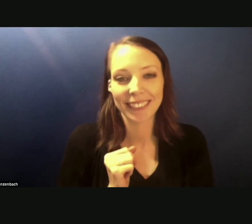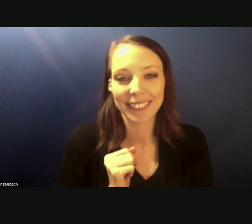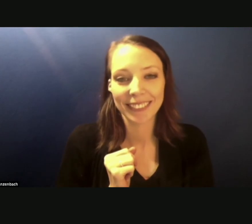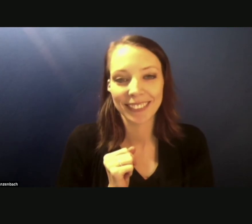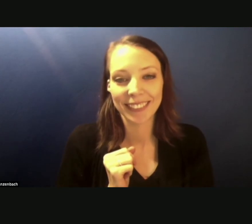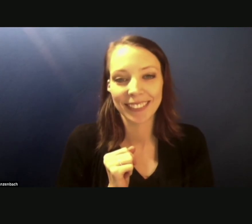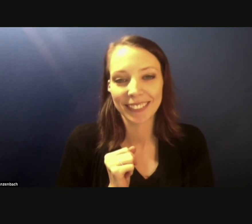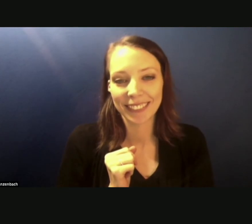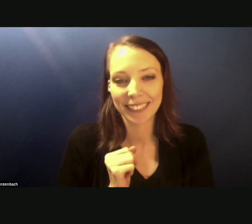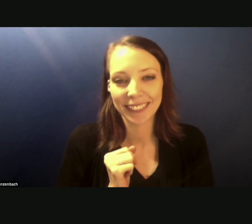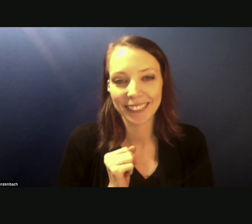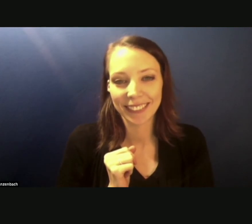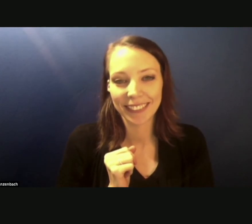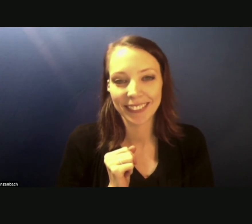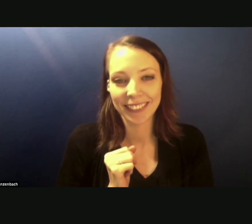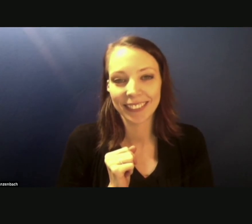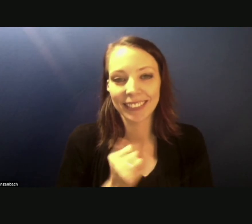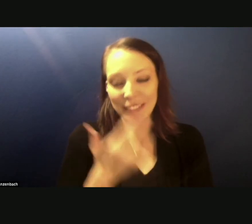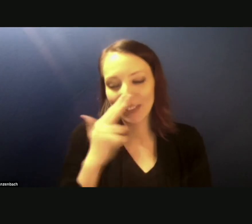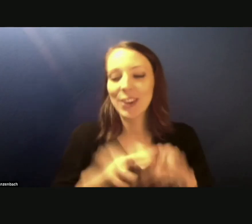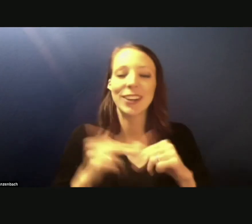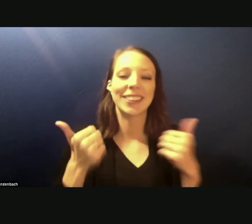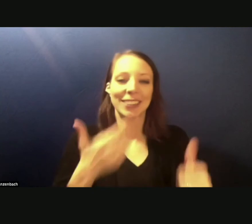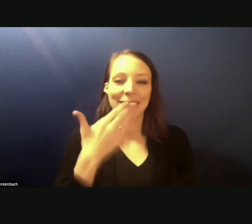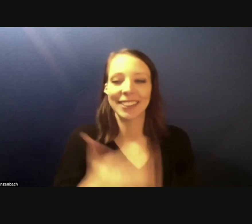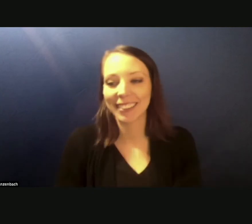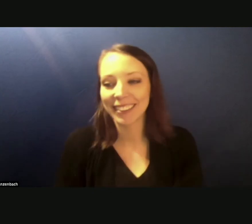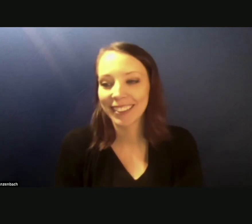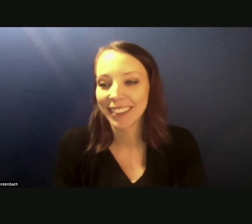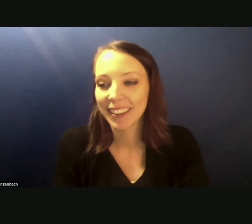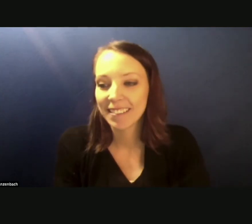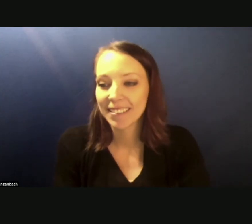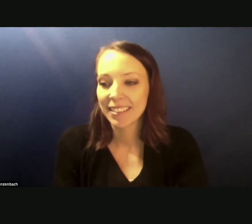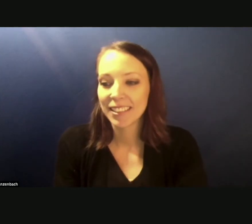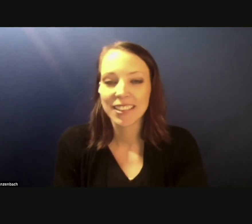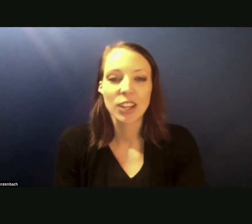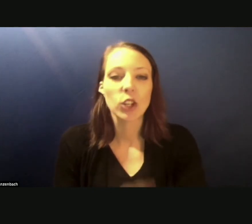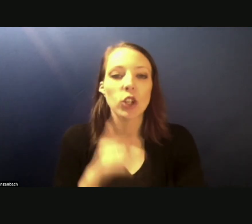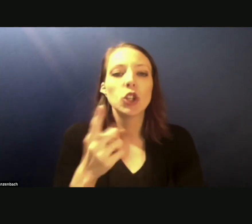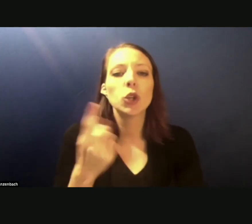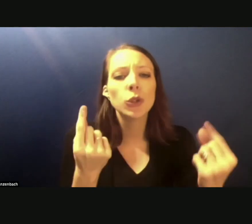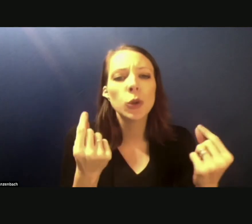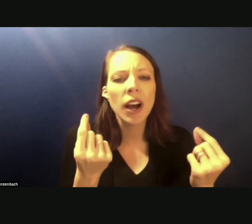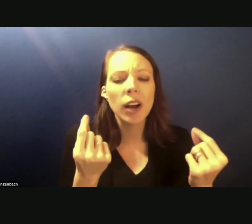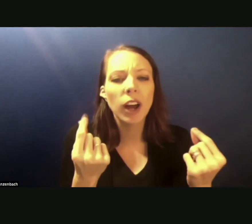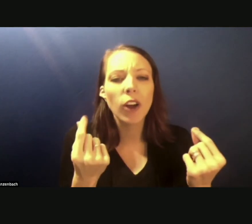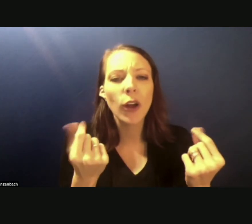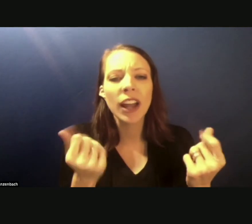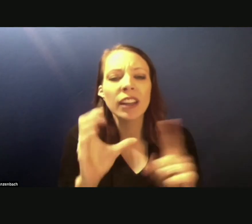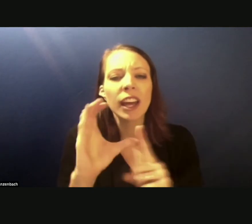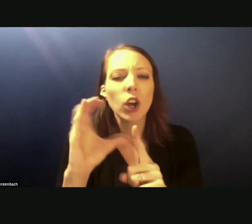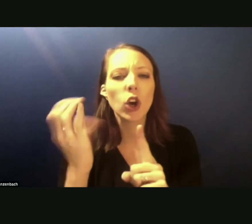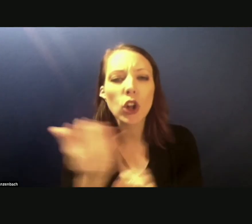But so it was so fun. It was fun. It was Good. a lot of fun. Good. Yeah. Do you do are